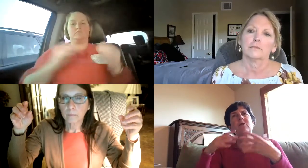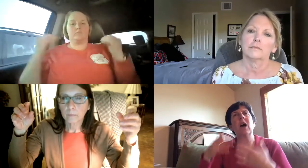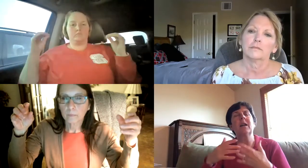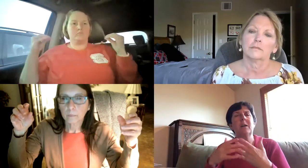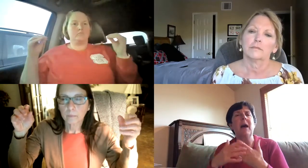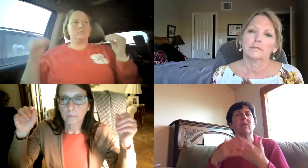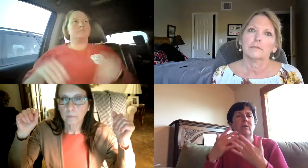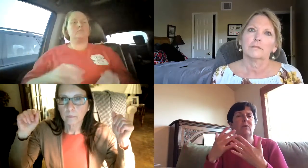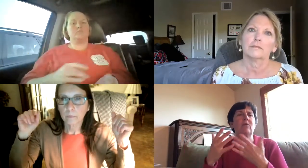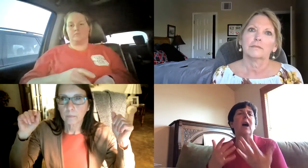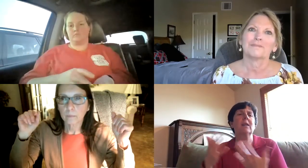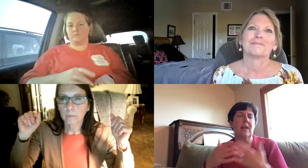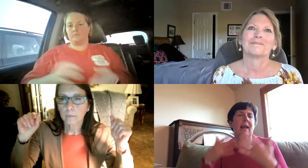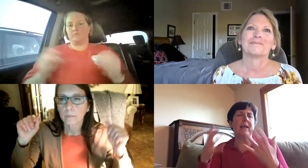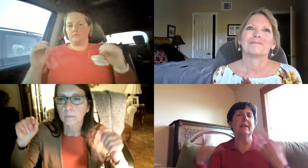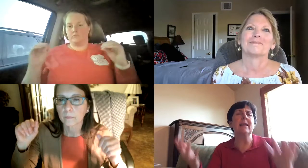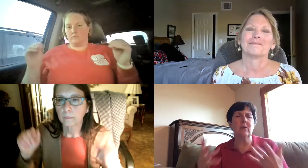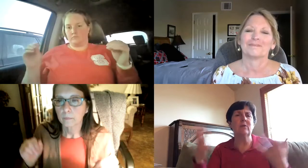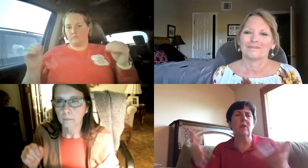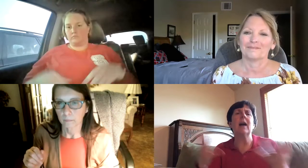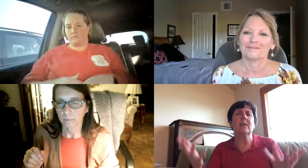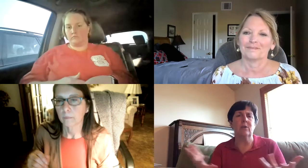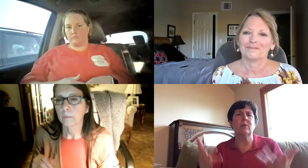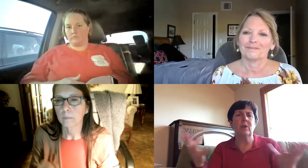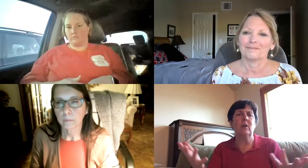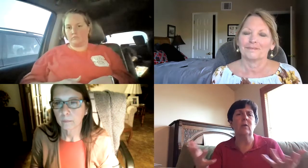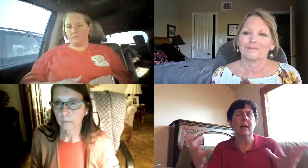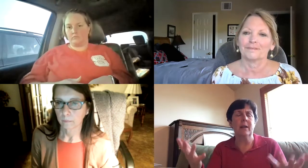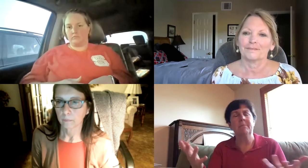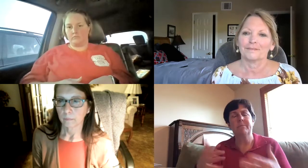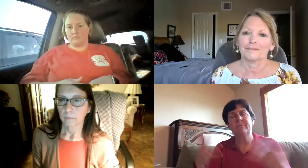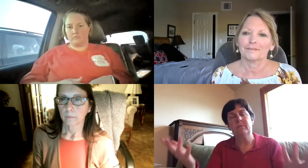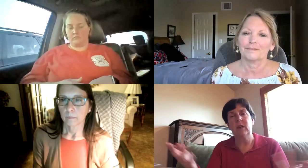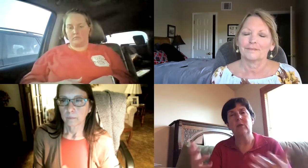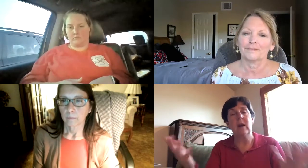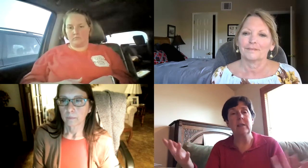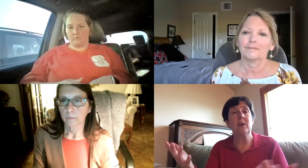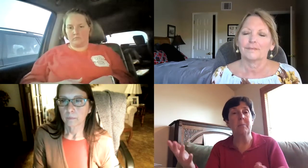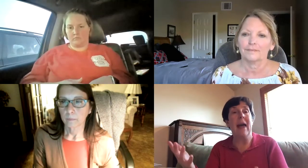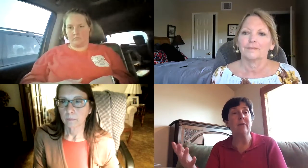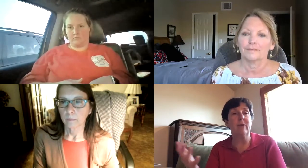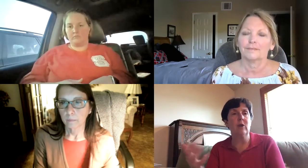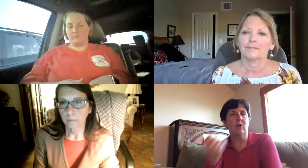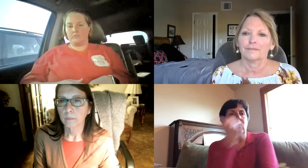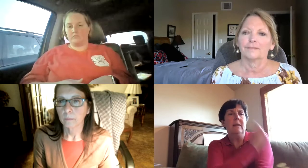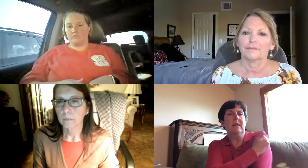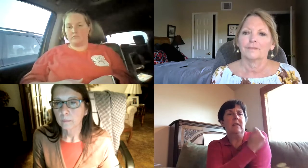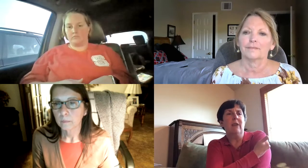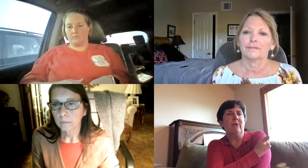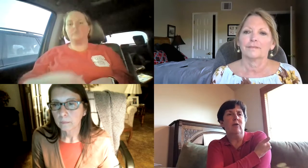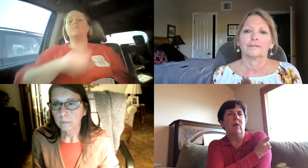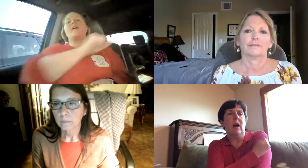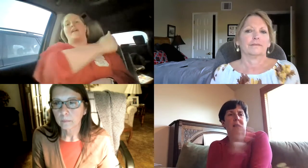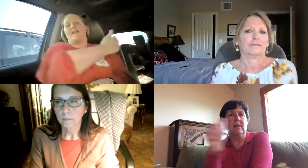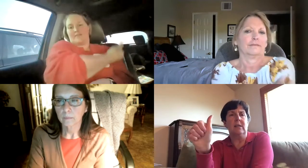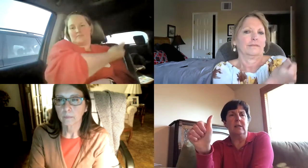If you're talking about drugs, like illegal drugs or, you know, drugs that are bad for you, the sign